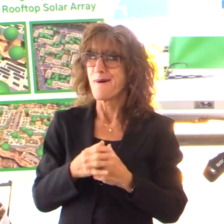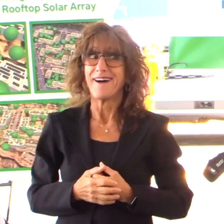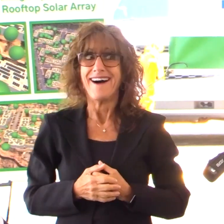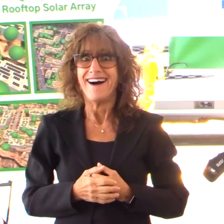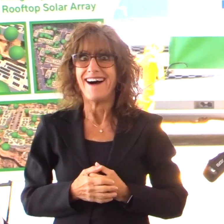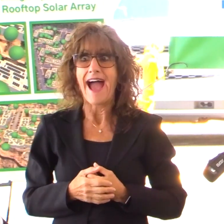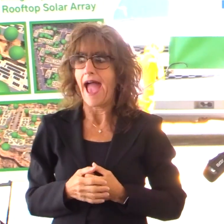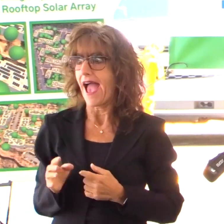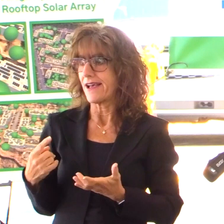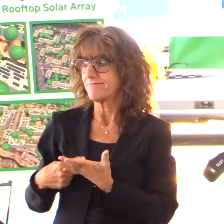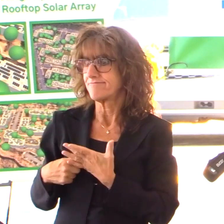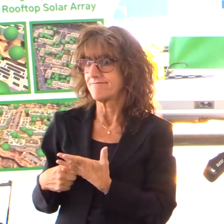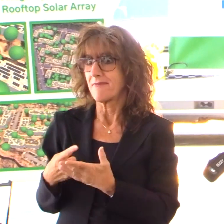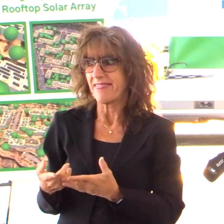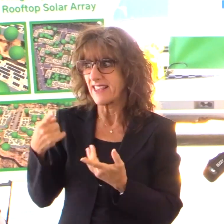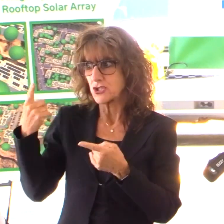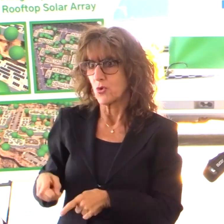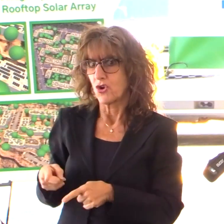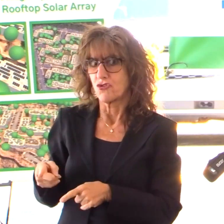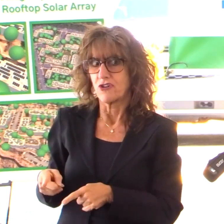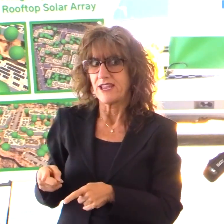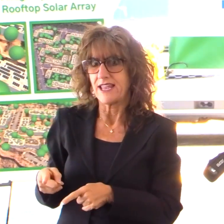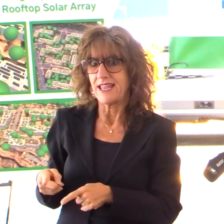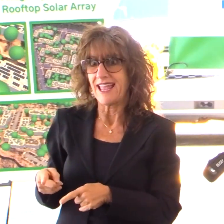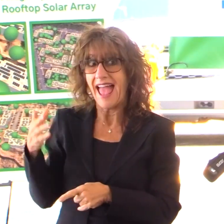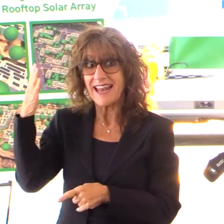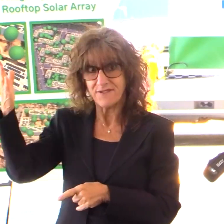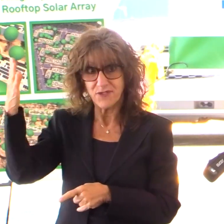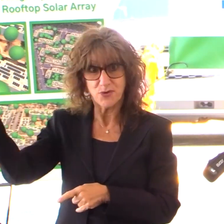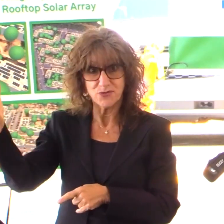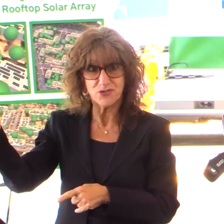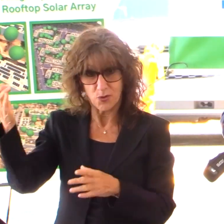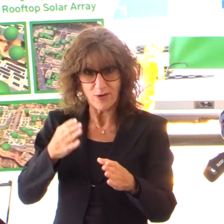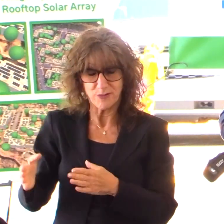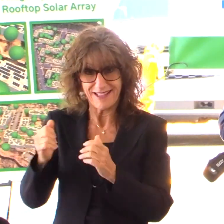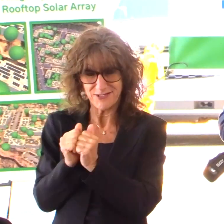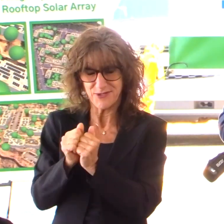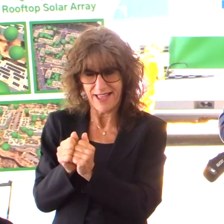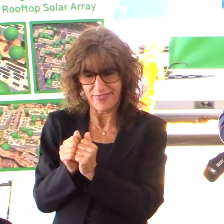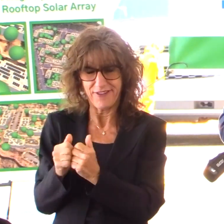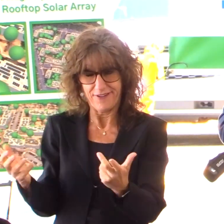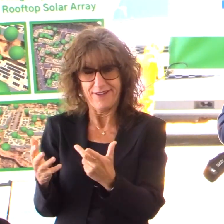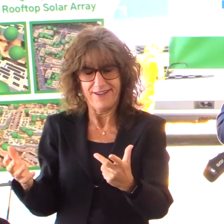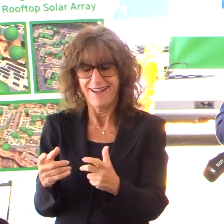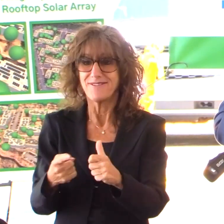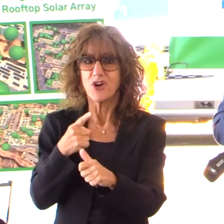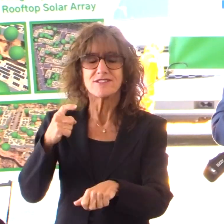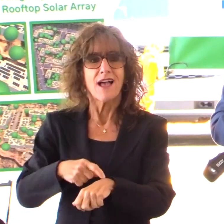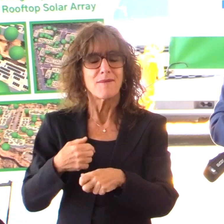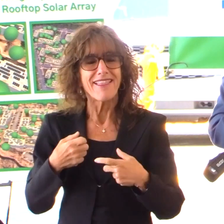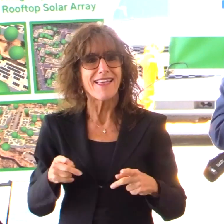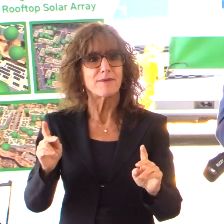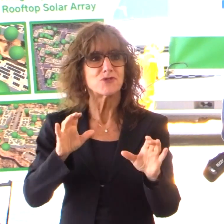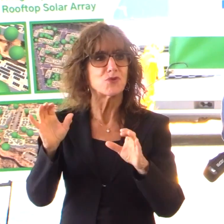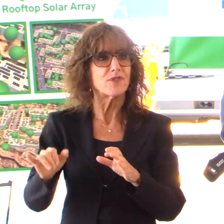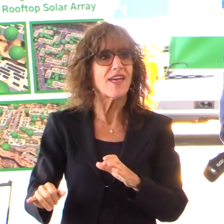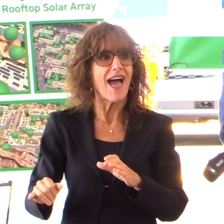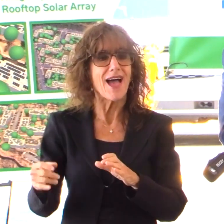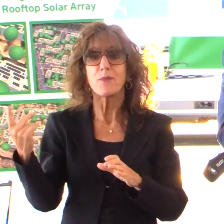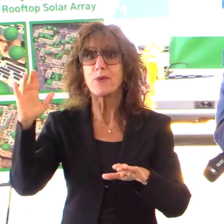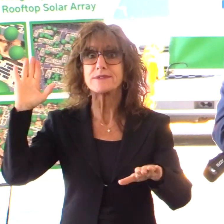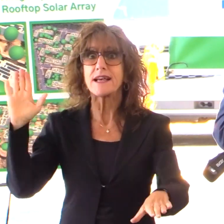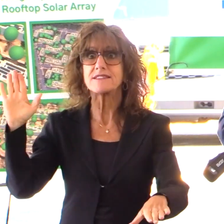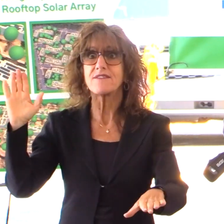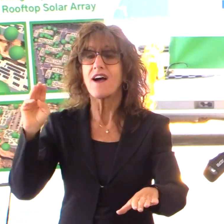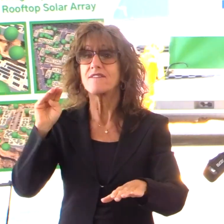and actually talk about things you agree with and the kind of future you want to build together. And, you know, the first time I had the opportunity to do that, we were testifying